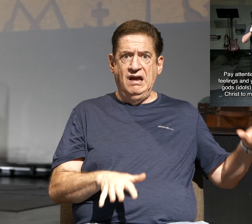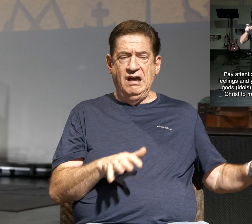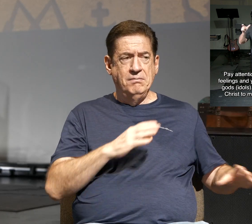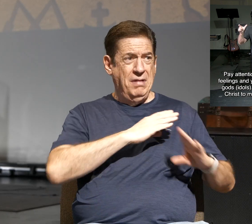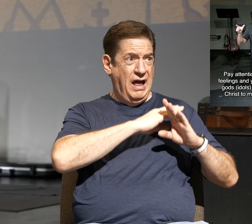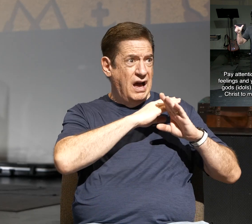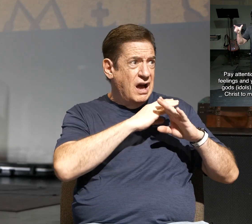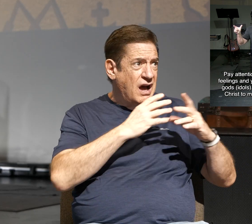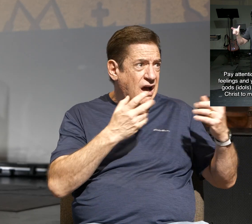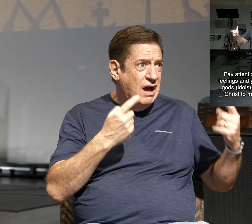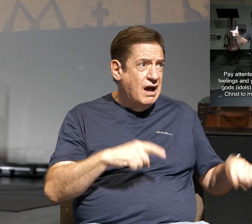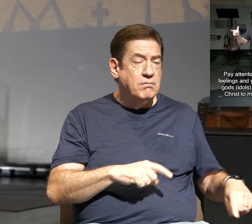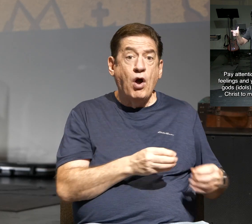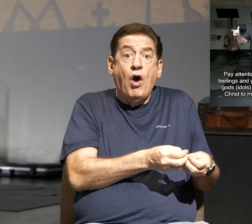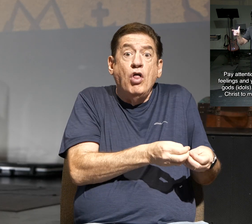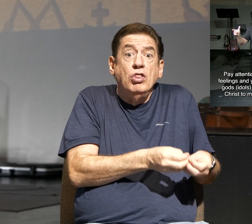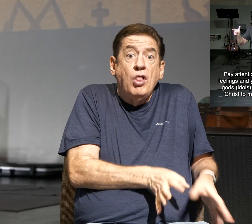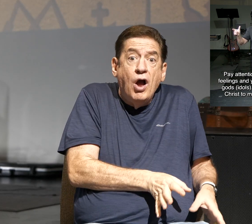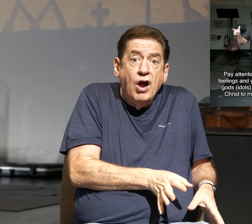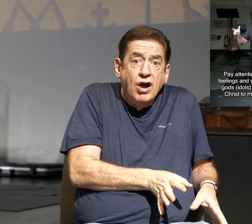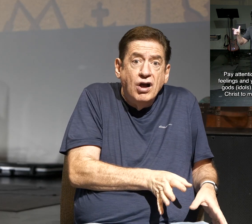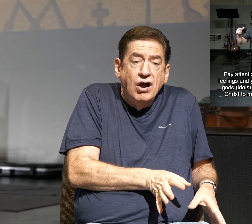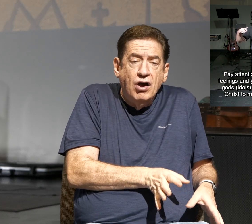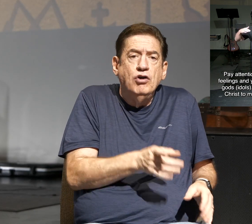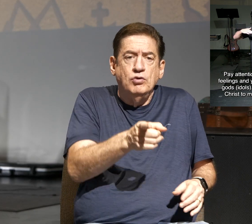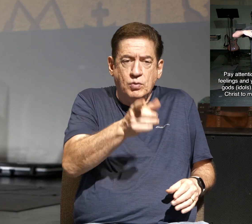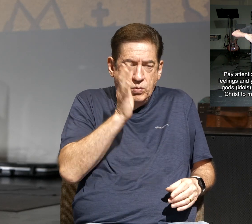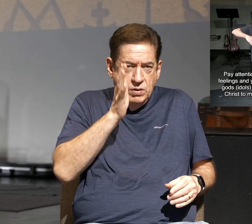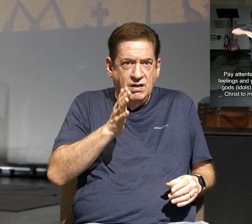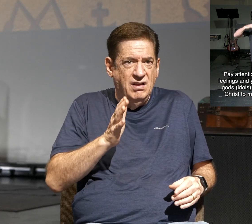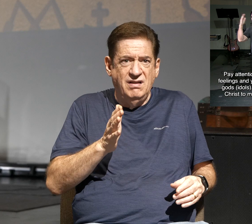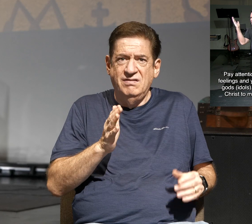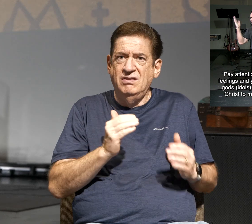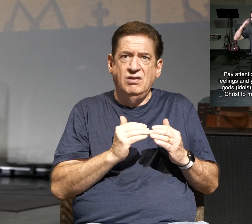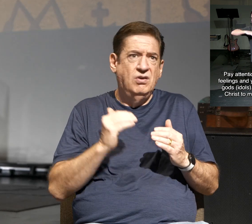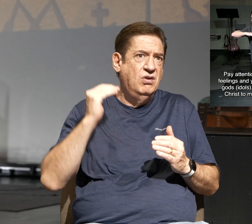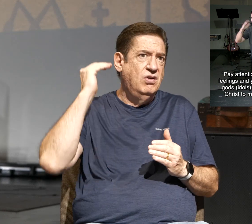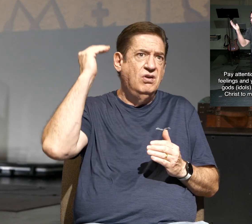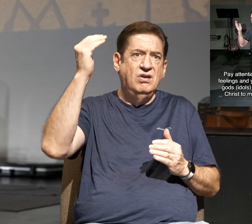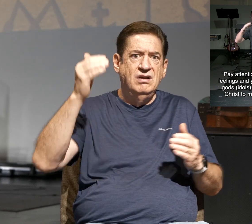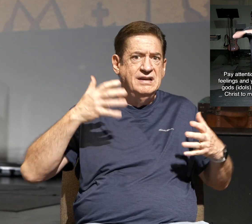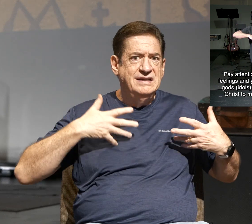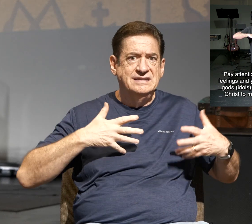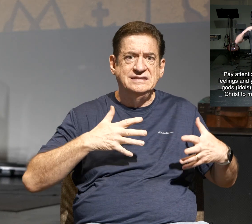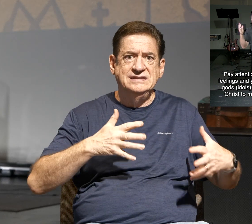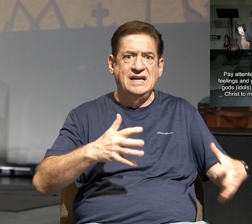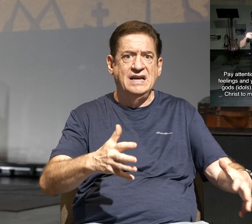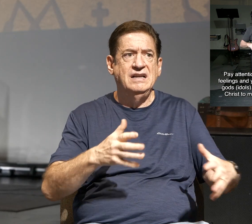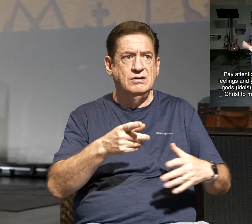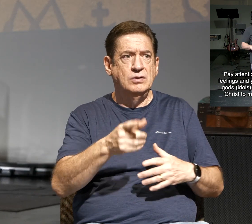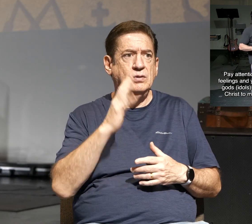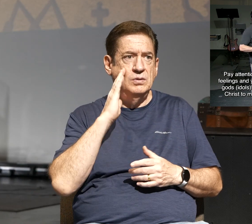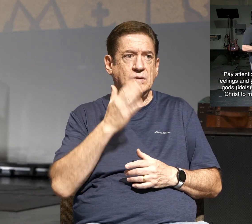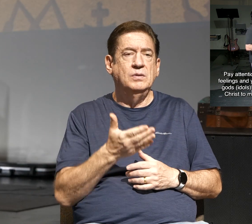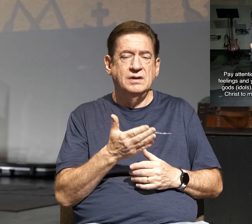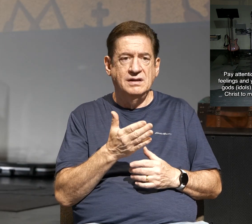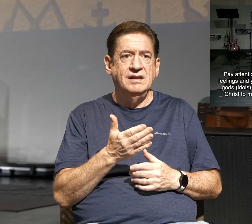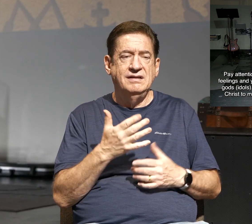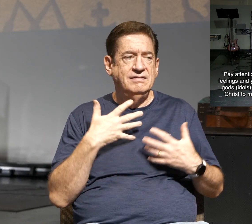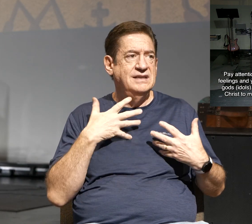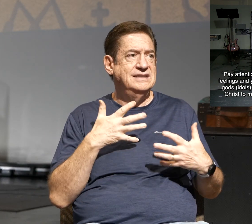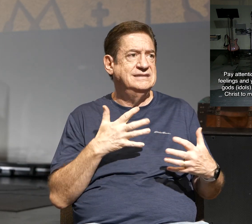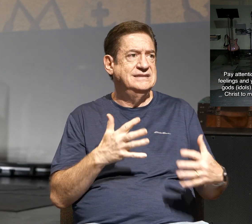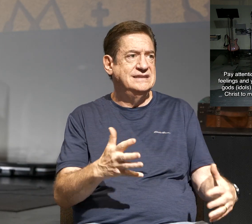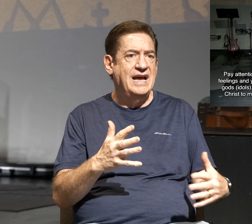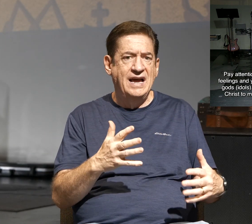blocked, or lost, you're going to have an inordinate anxiety. You're going to have